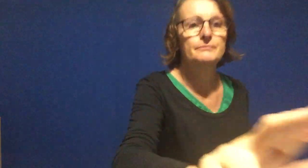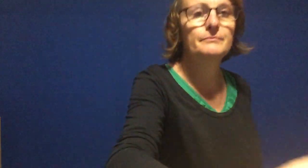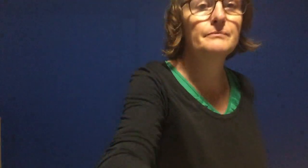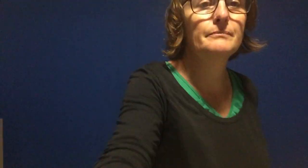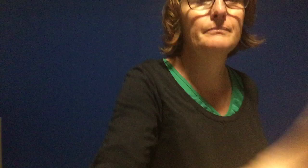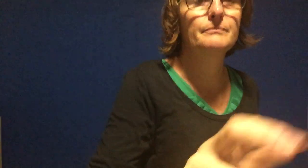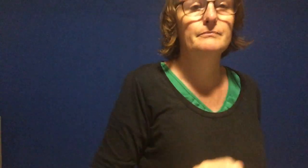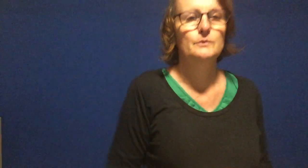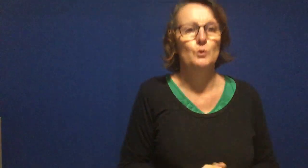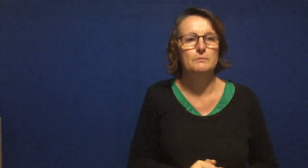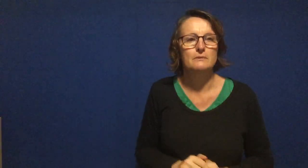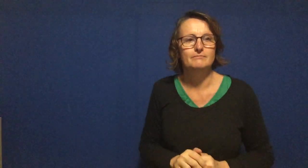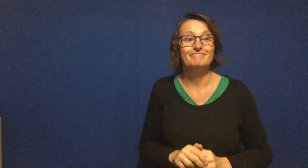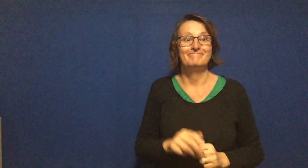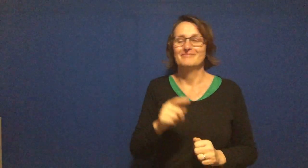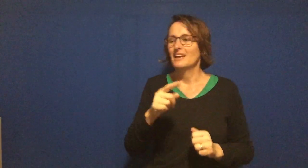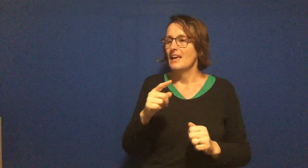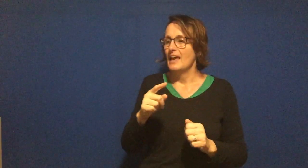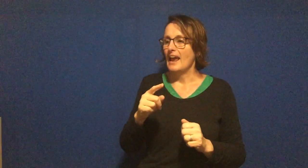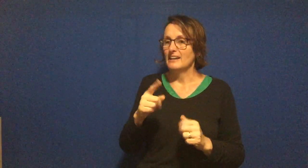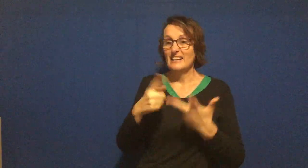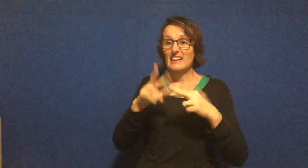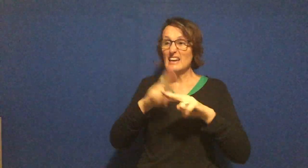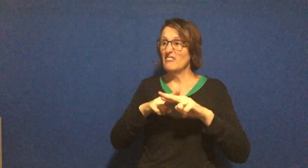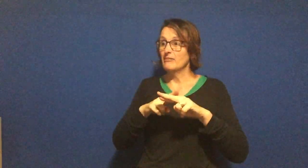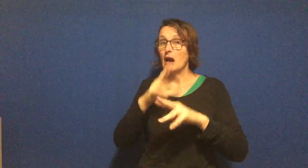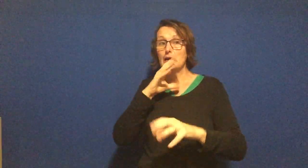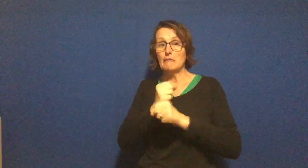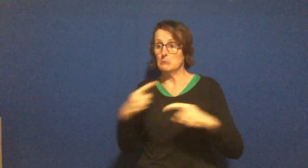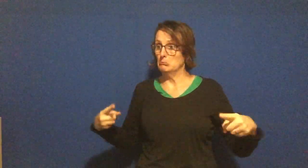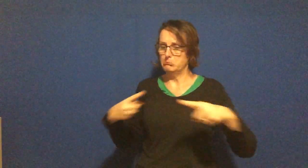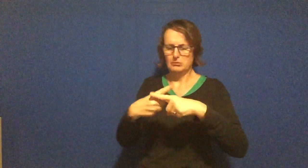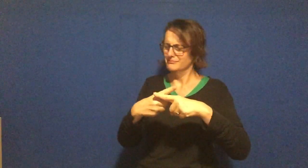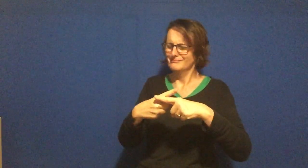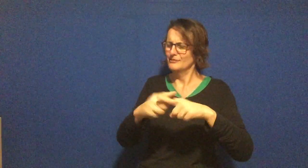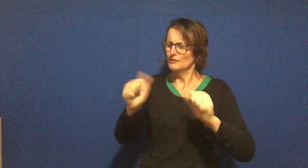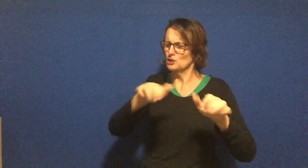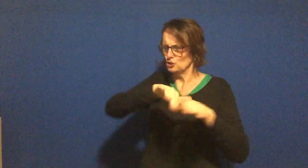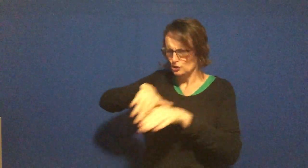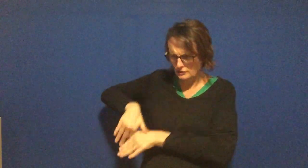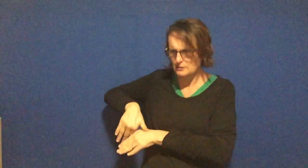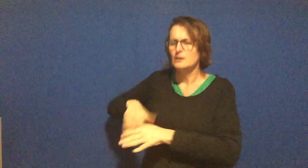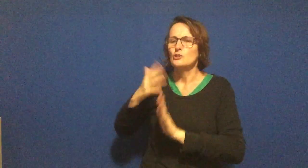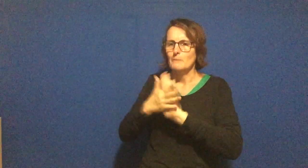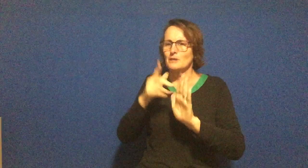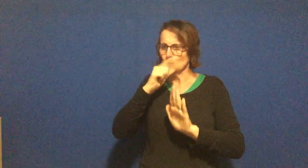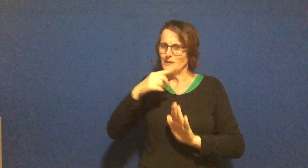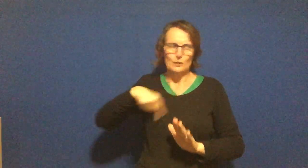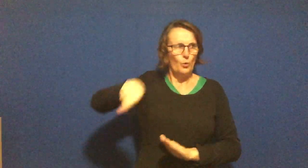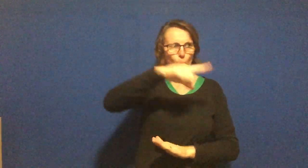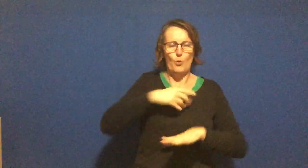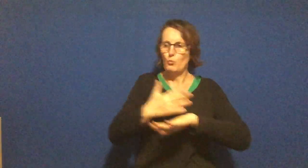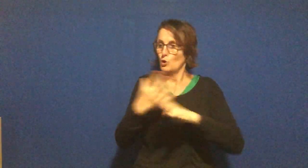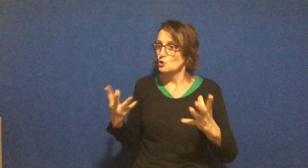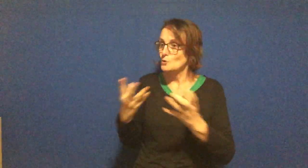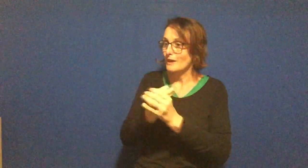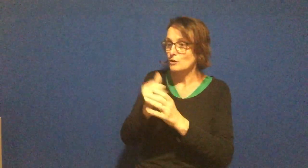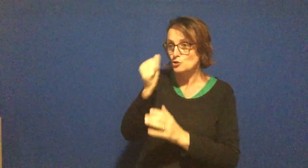researchers and other players need to be revealed and addressed so that people can have a really clear understanding of who's who in the game,